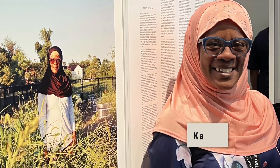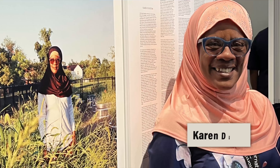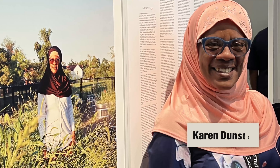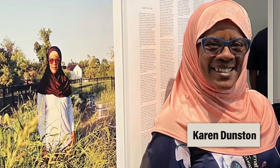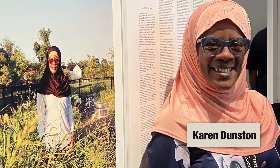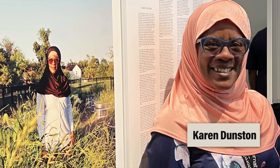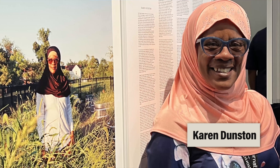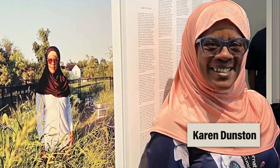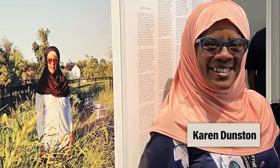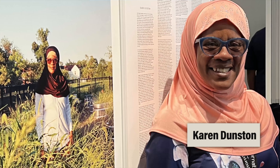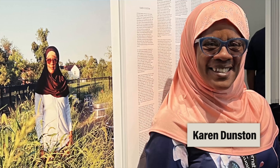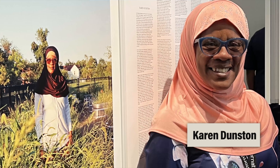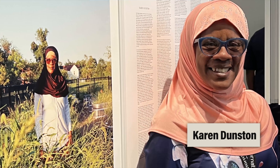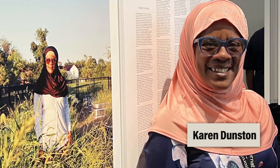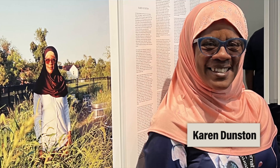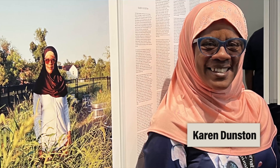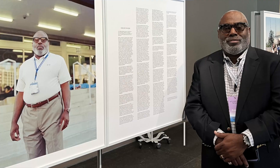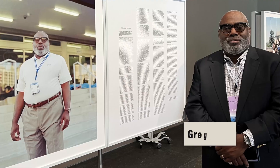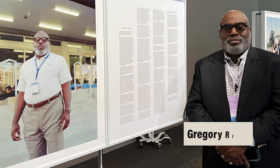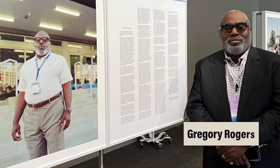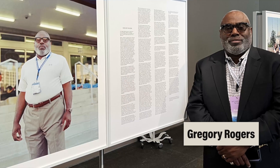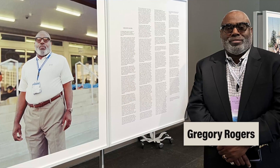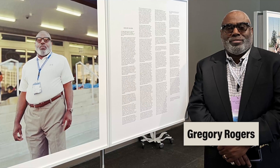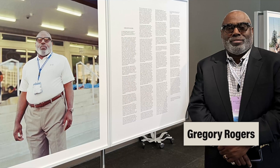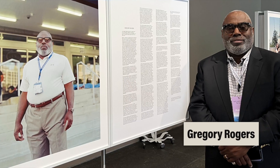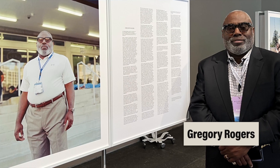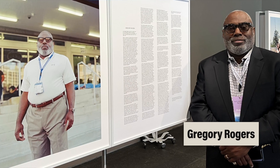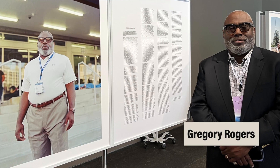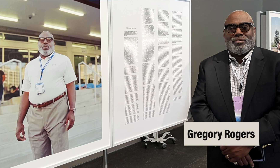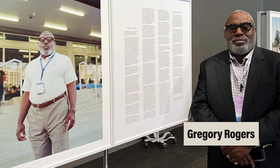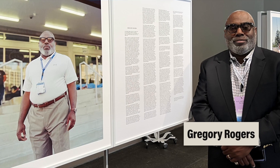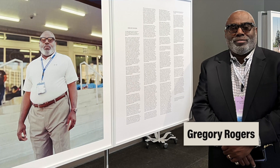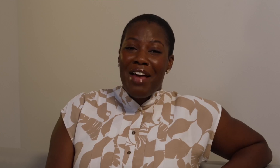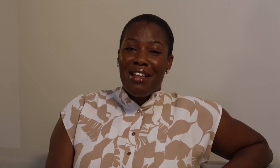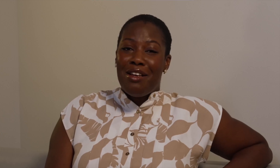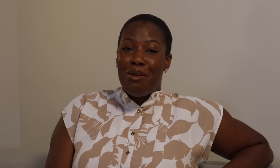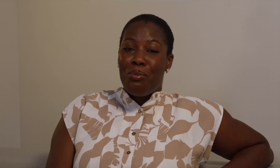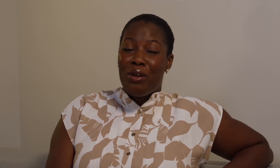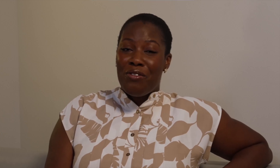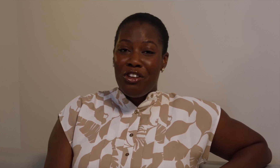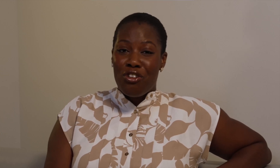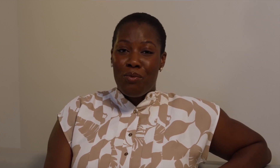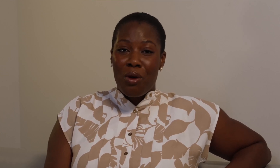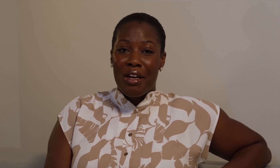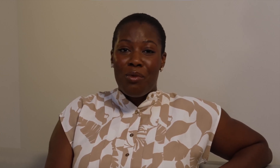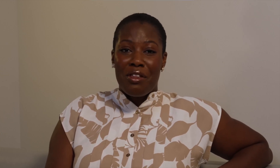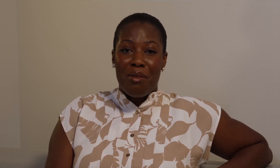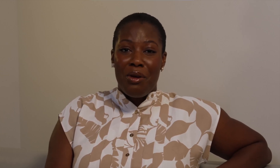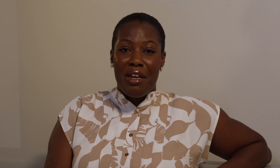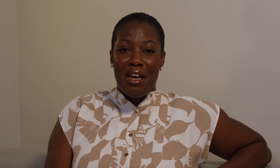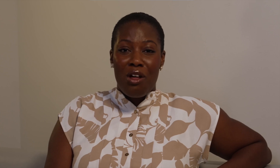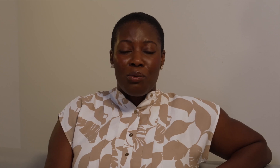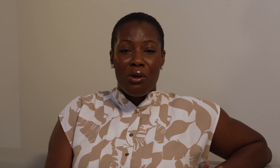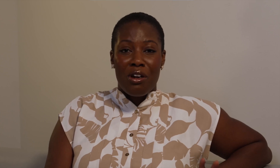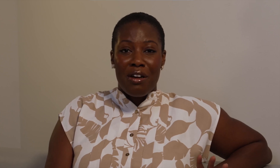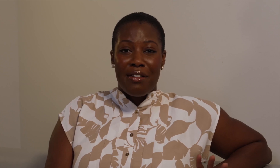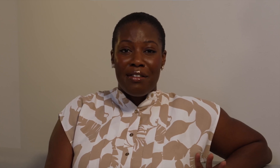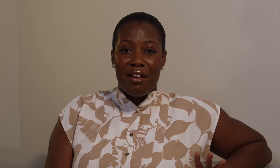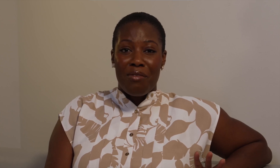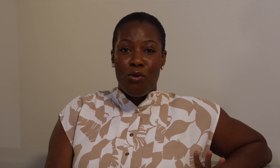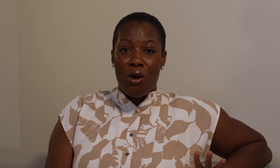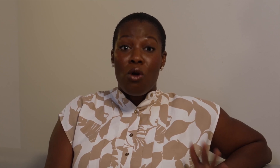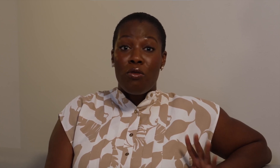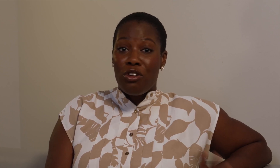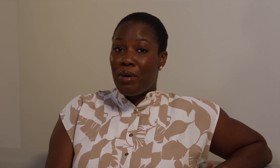become healthy and maintain their health over the course of their lives. I've had the privilege of working with community health